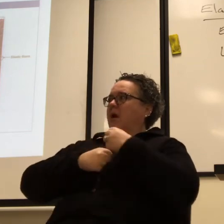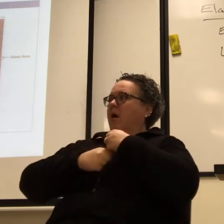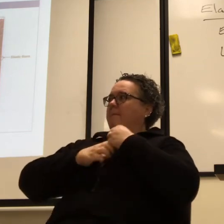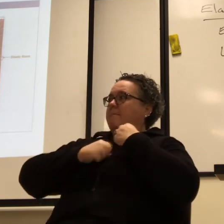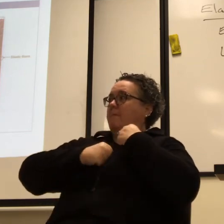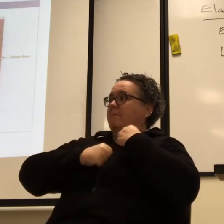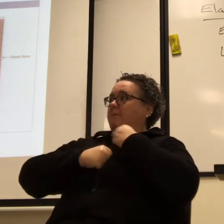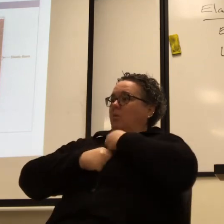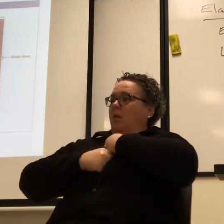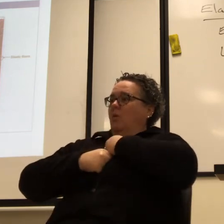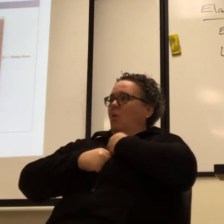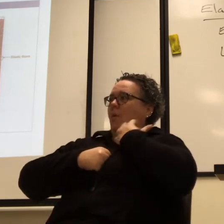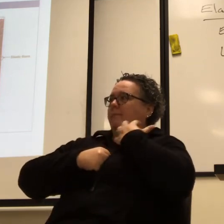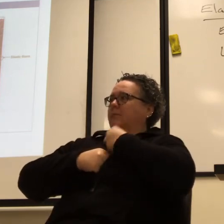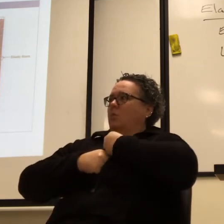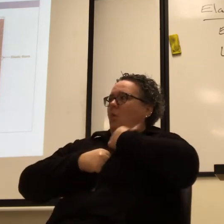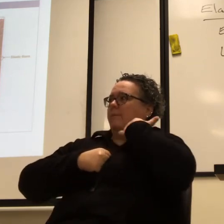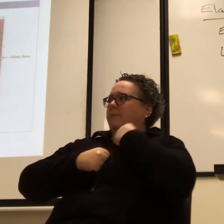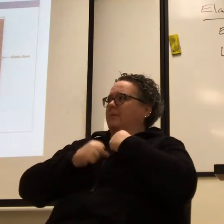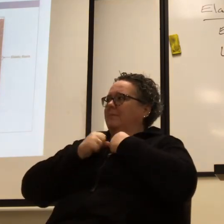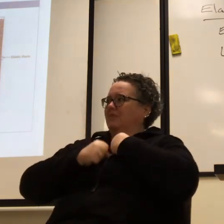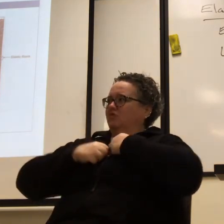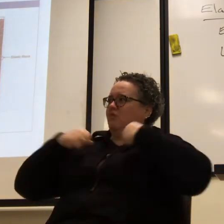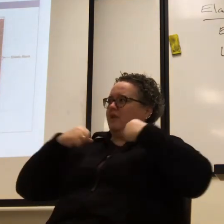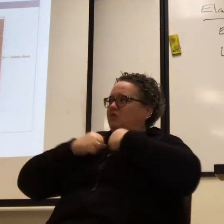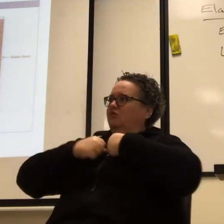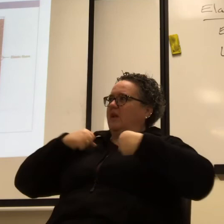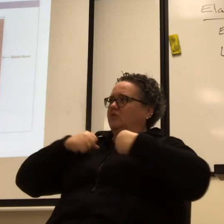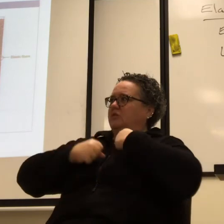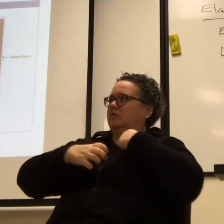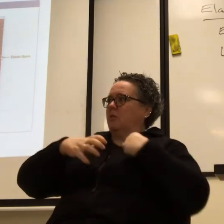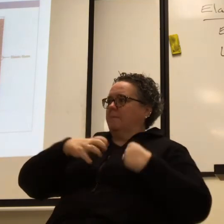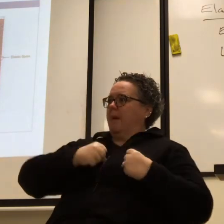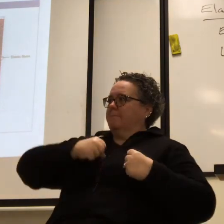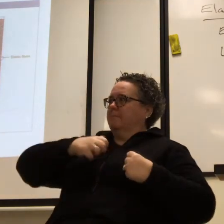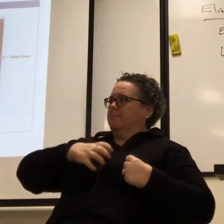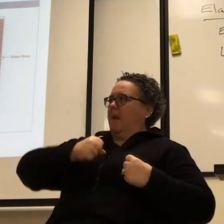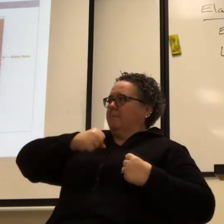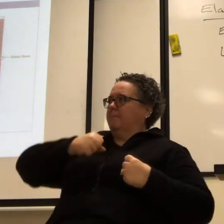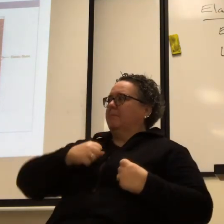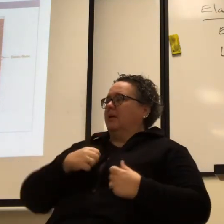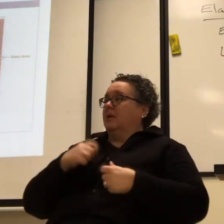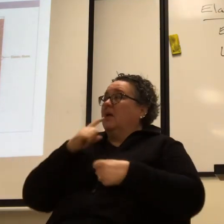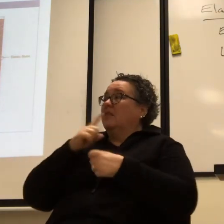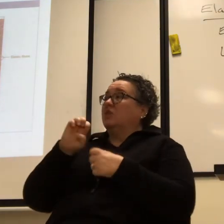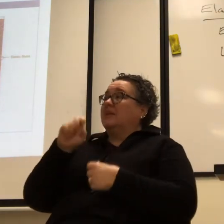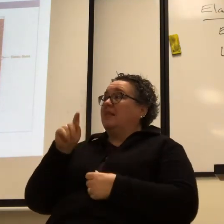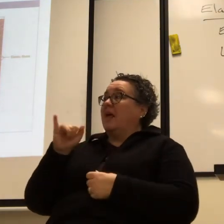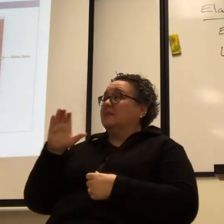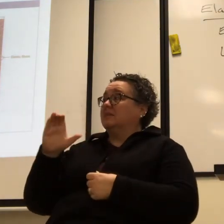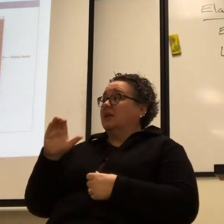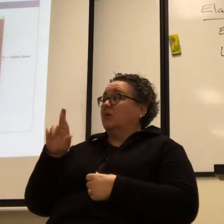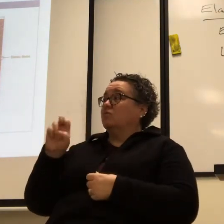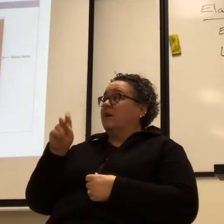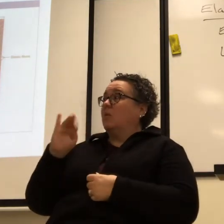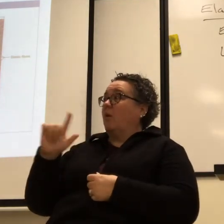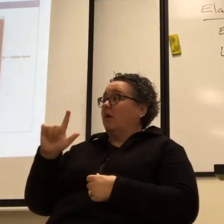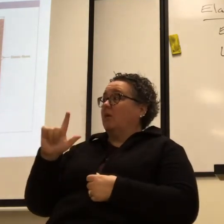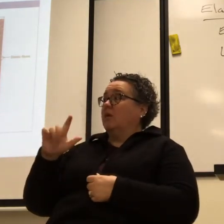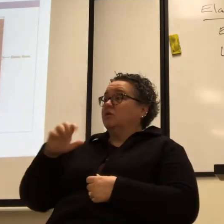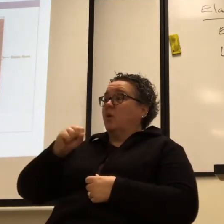pumps blood, the vessel has to stretch. And then there's an elastic recoil when the heart's relaxed to push